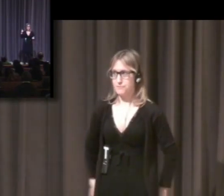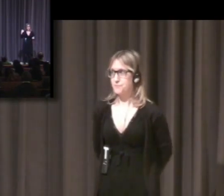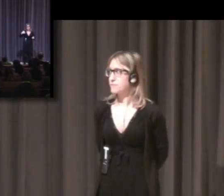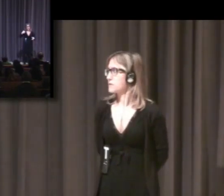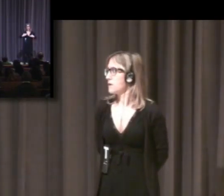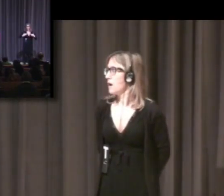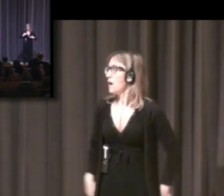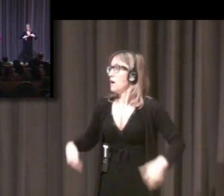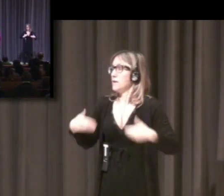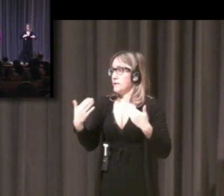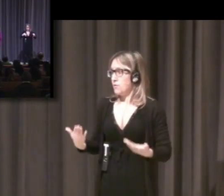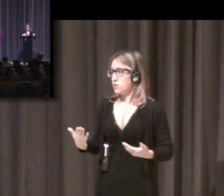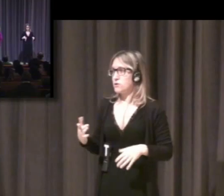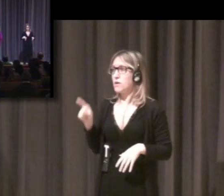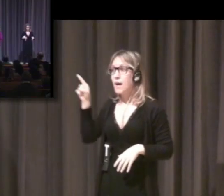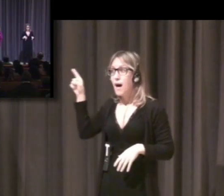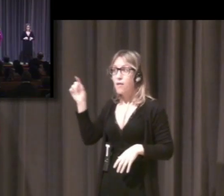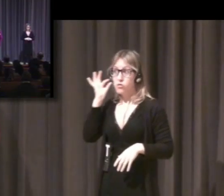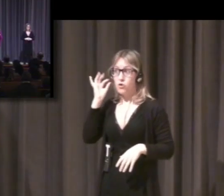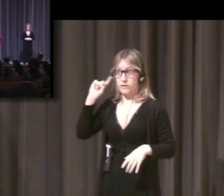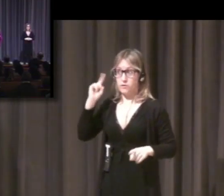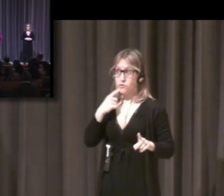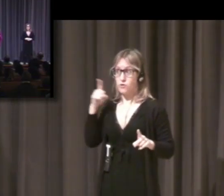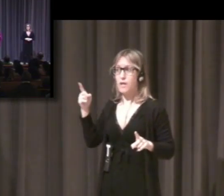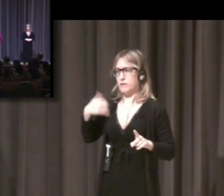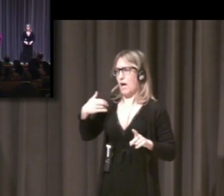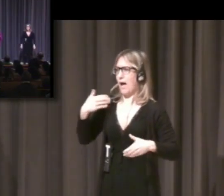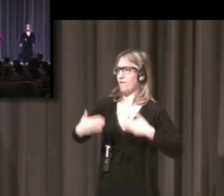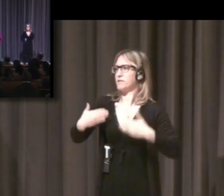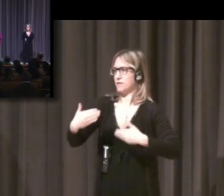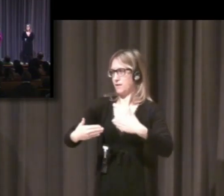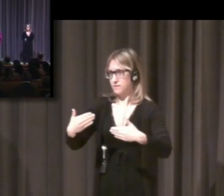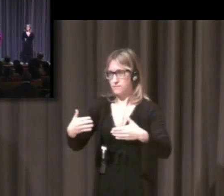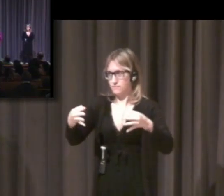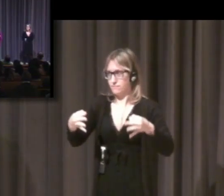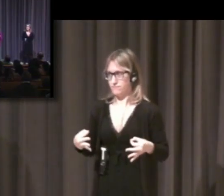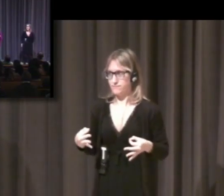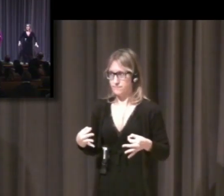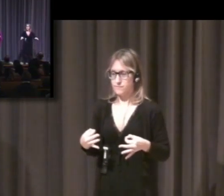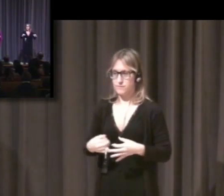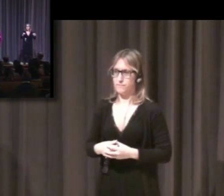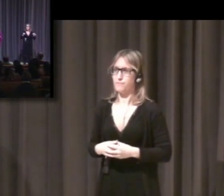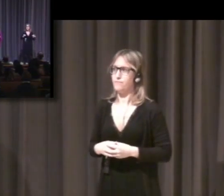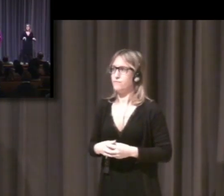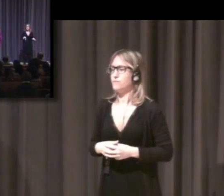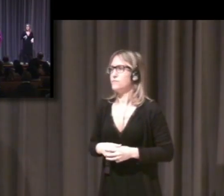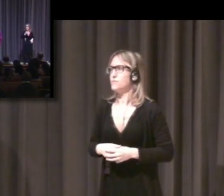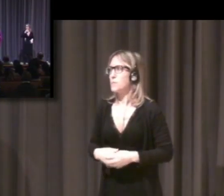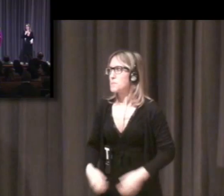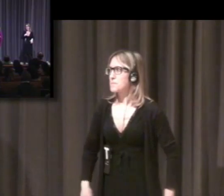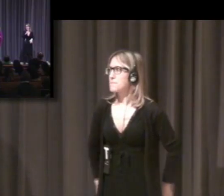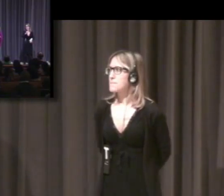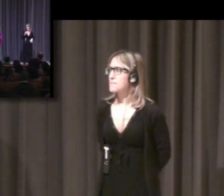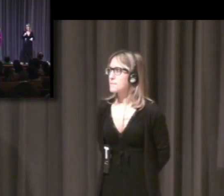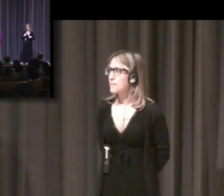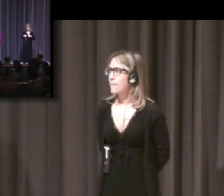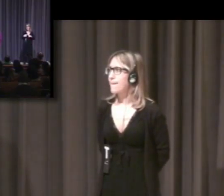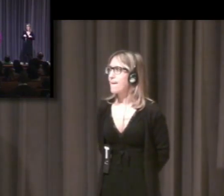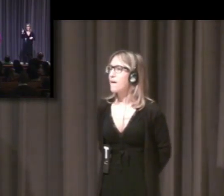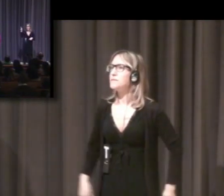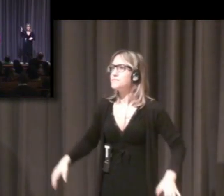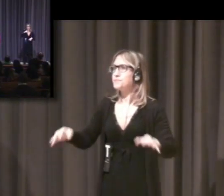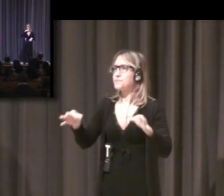And she's very easy to understand. She speaks beautifully.